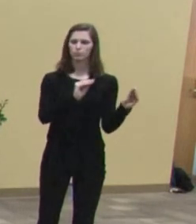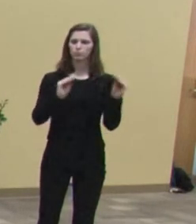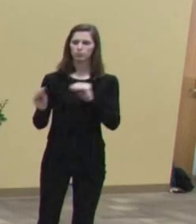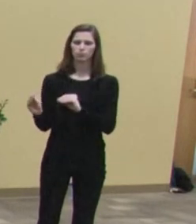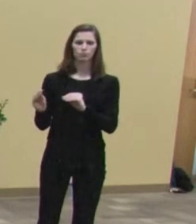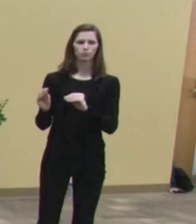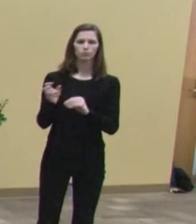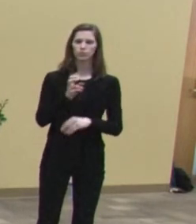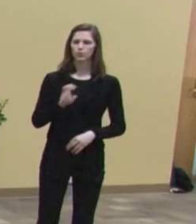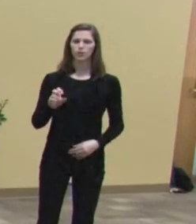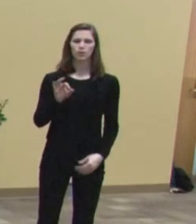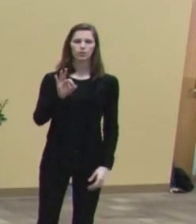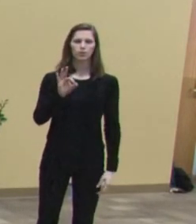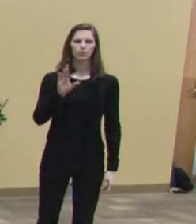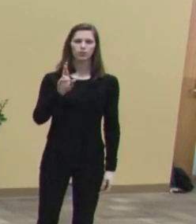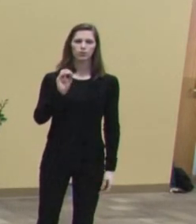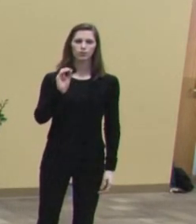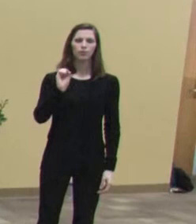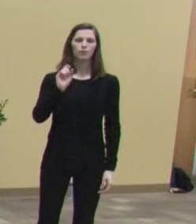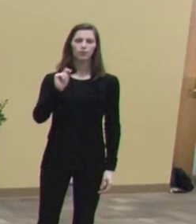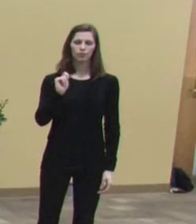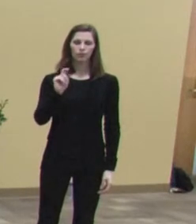Crusade Bank.